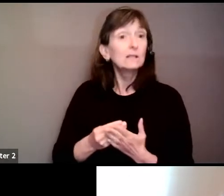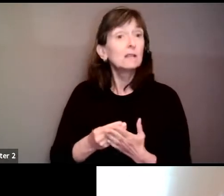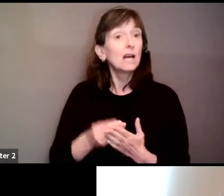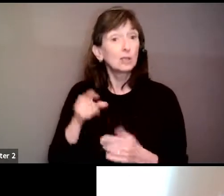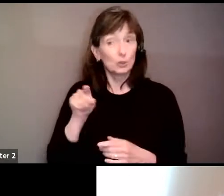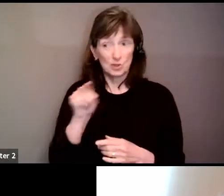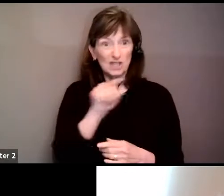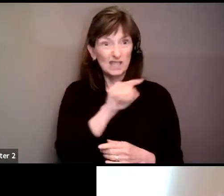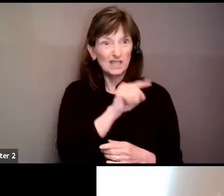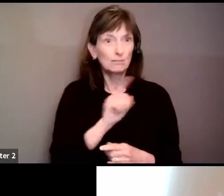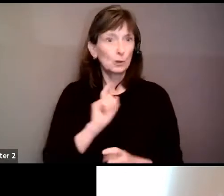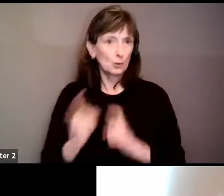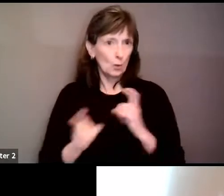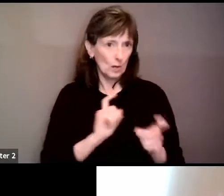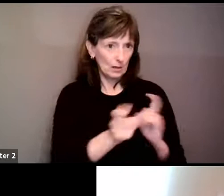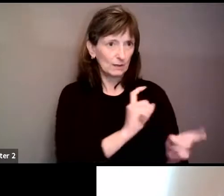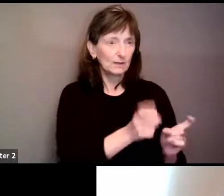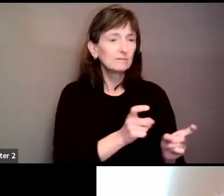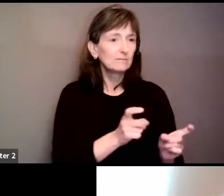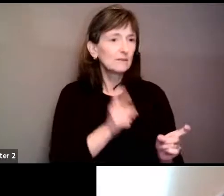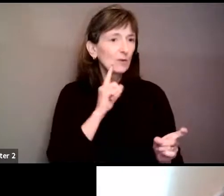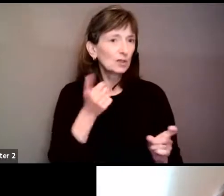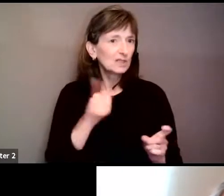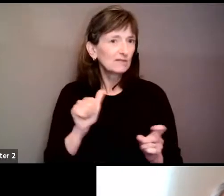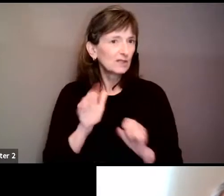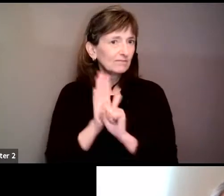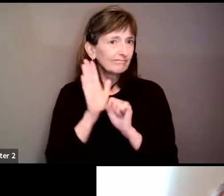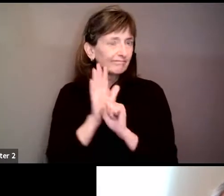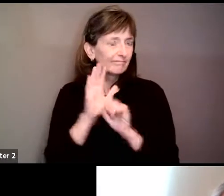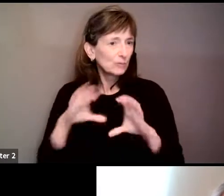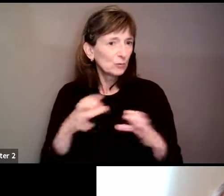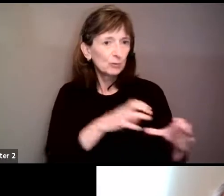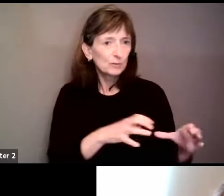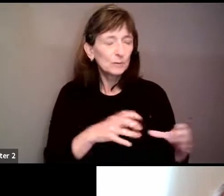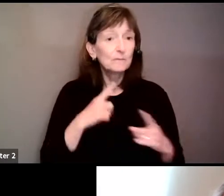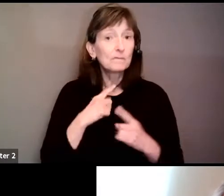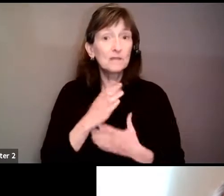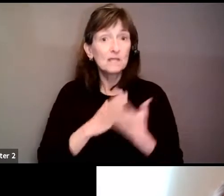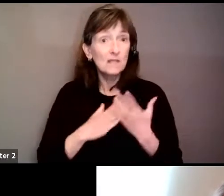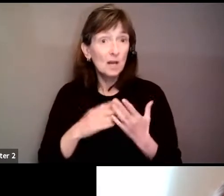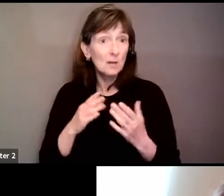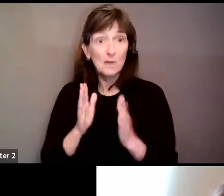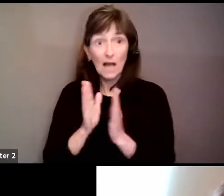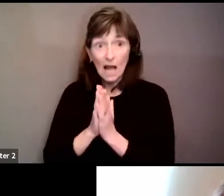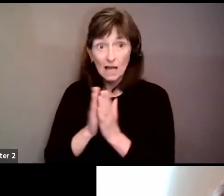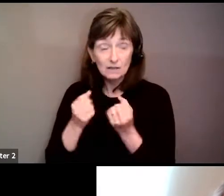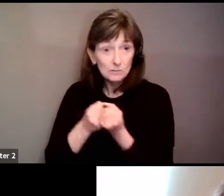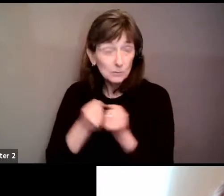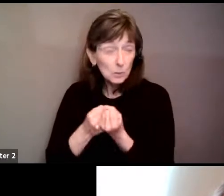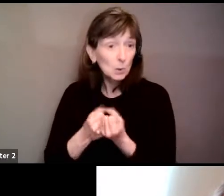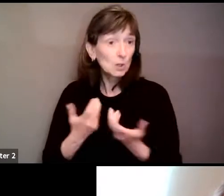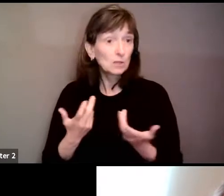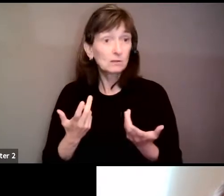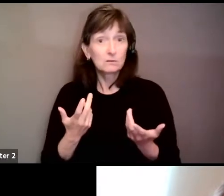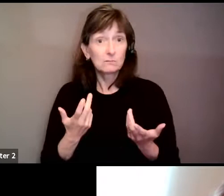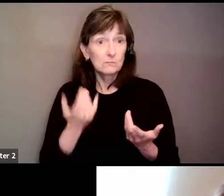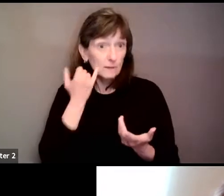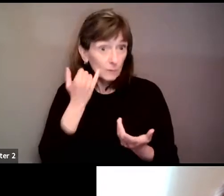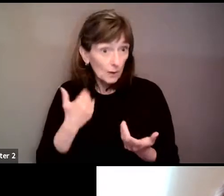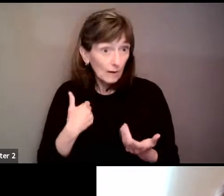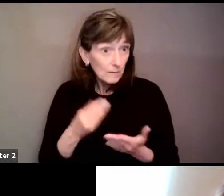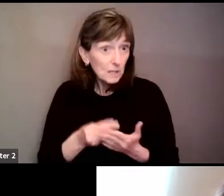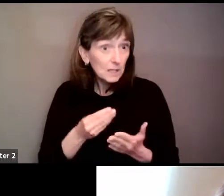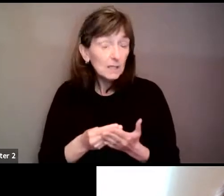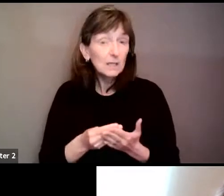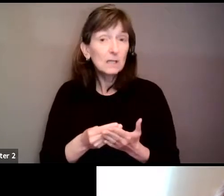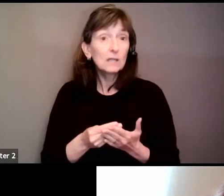about, please do. You see a lot of things online of mutual aid request support. If you have the means to